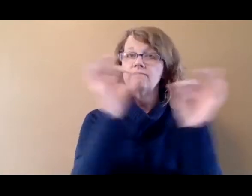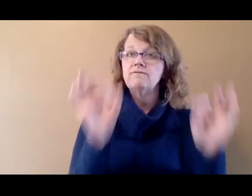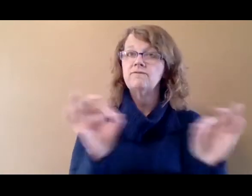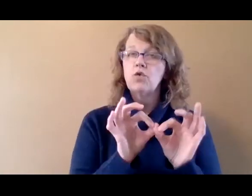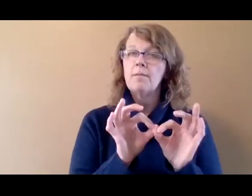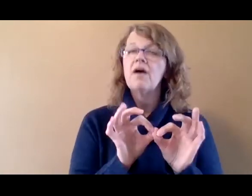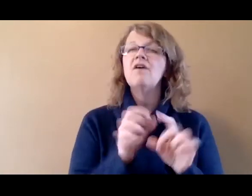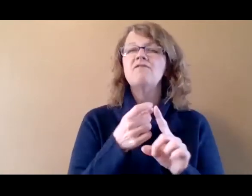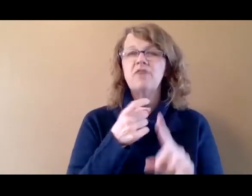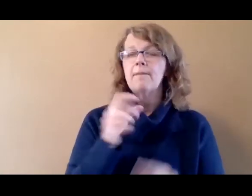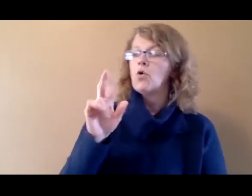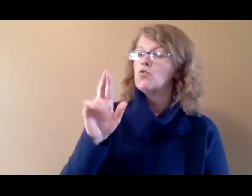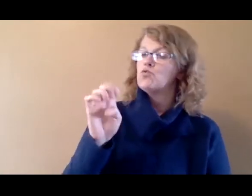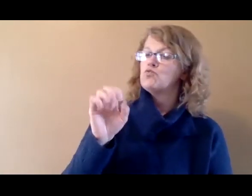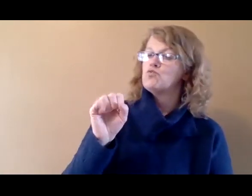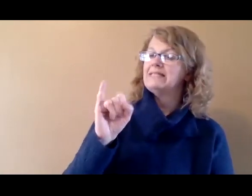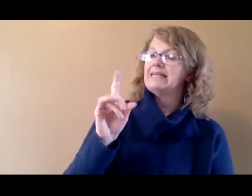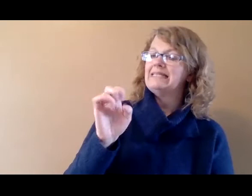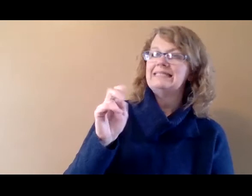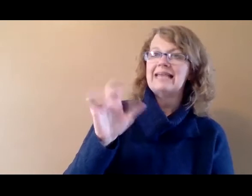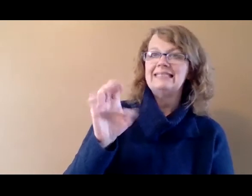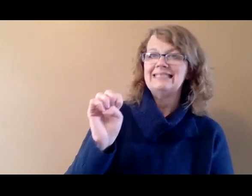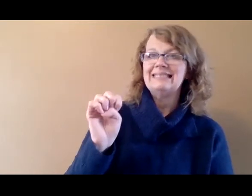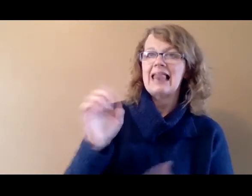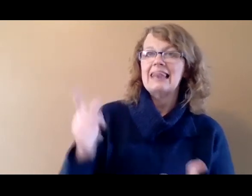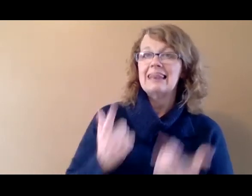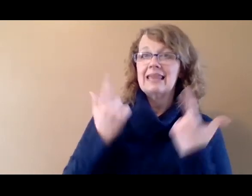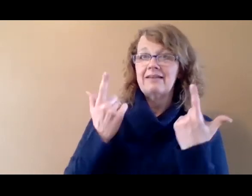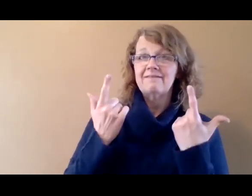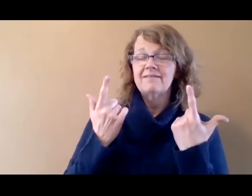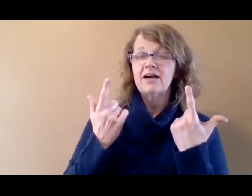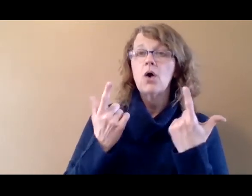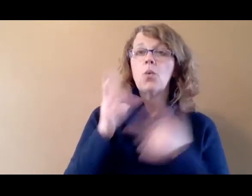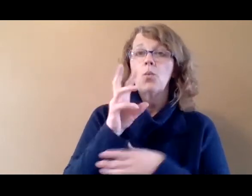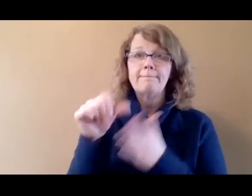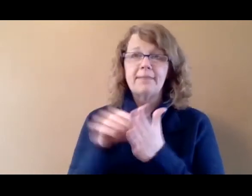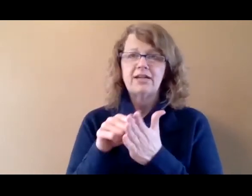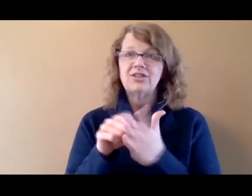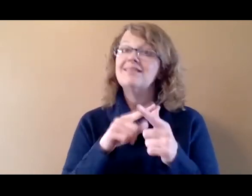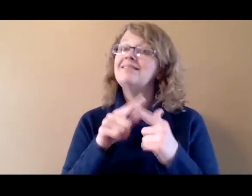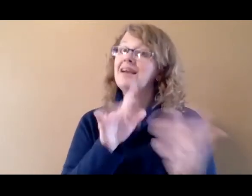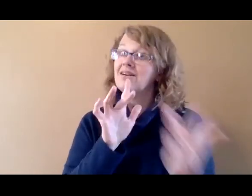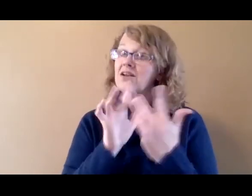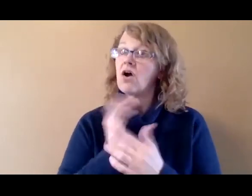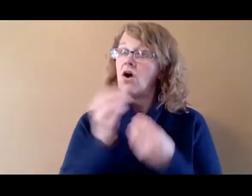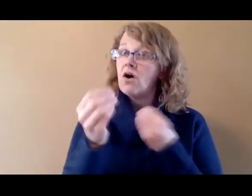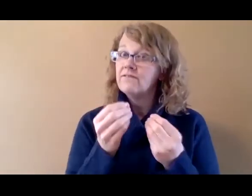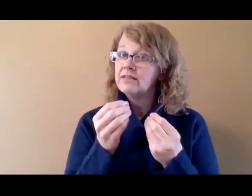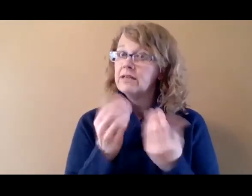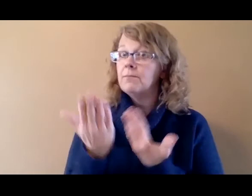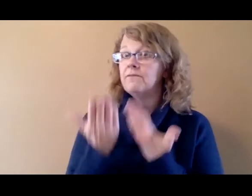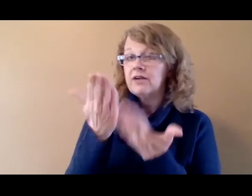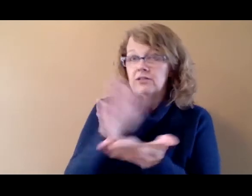Life's webpage. You will also then contact our office and provide documentation from a licensed